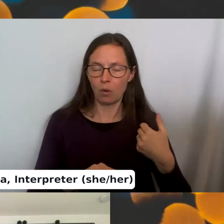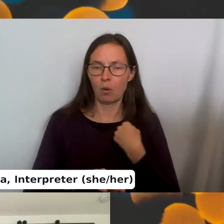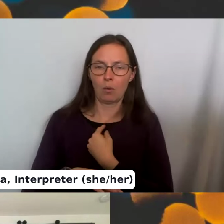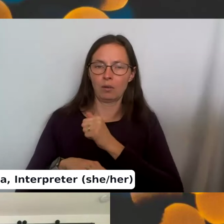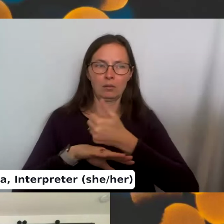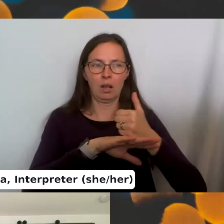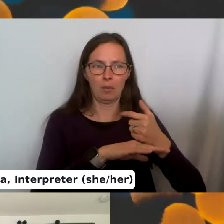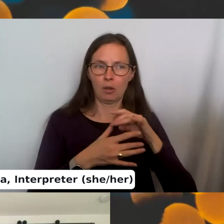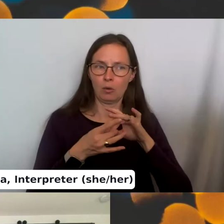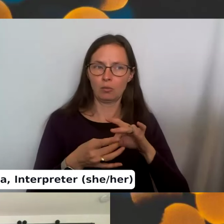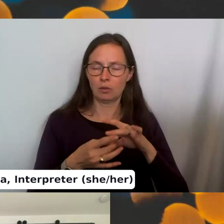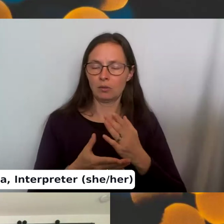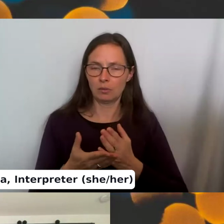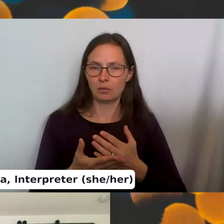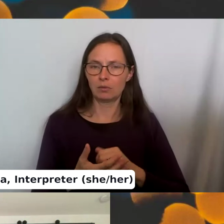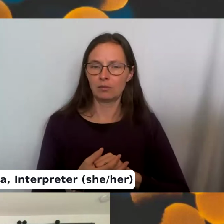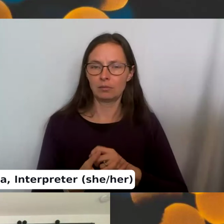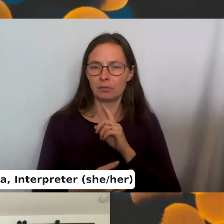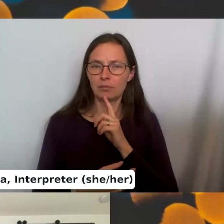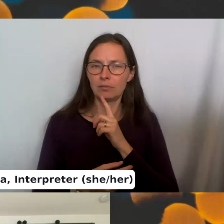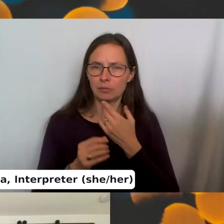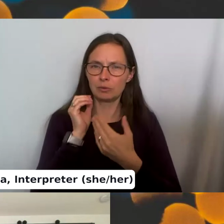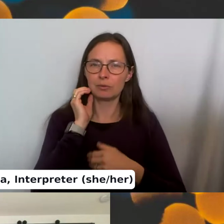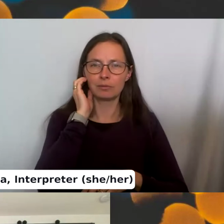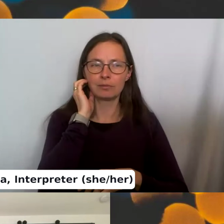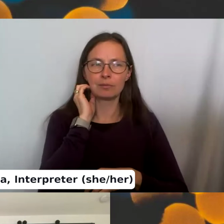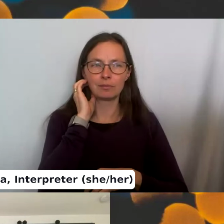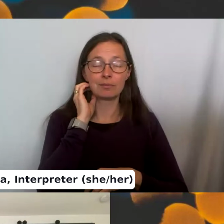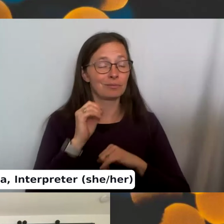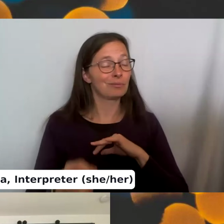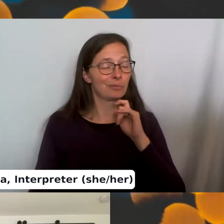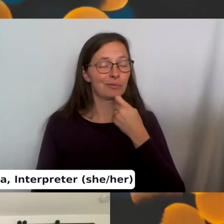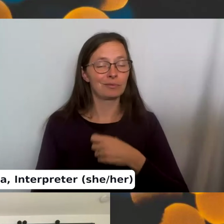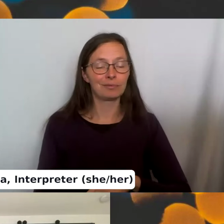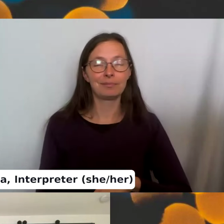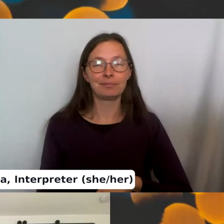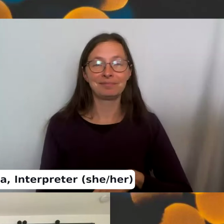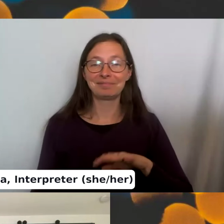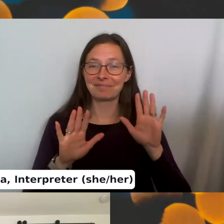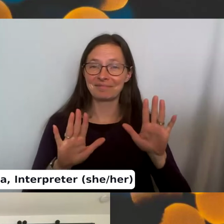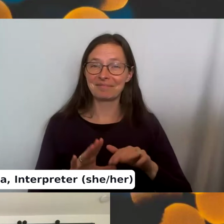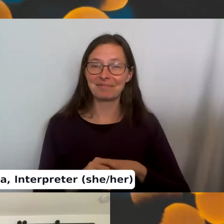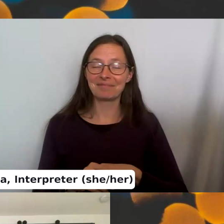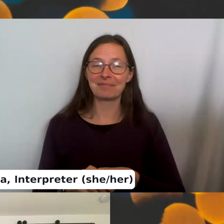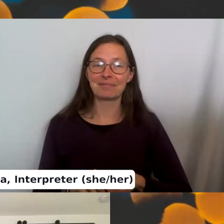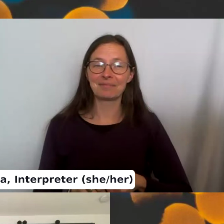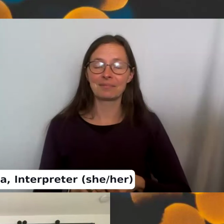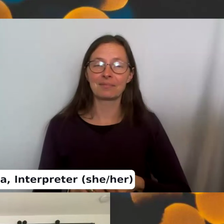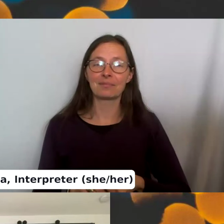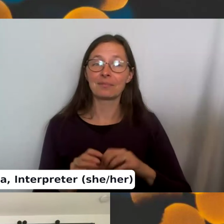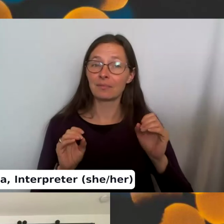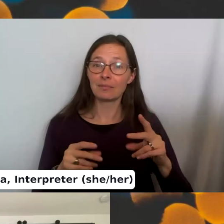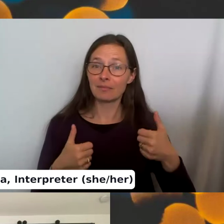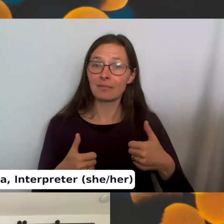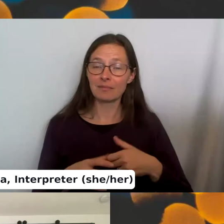of relationship pieces. So it's really good. Cool. Awesome. Okay,